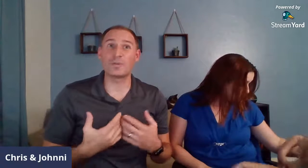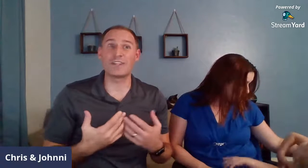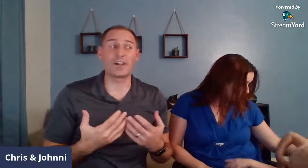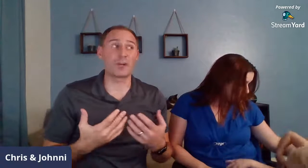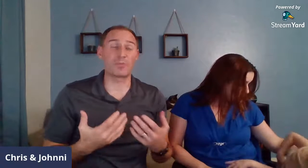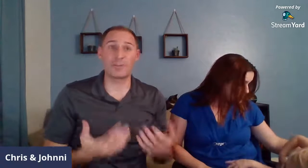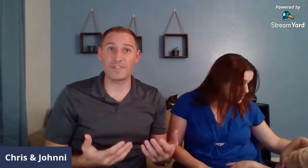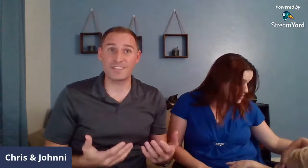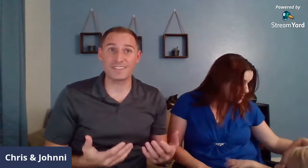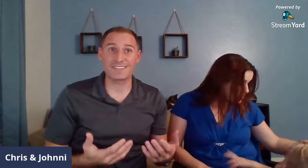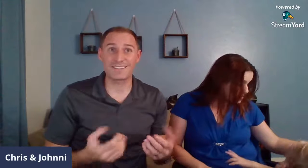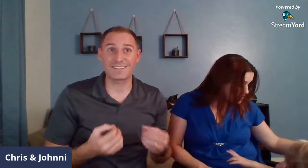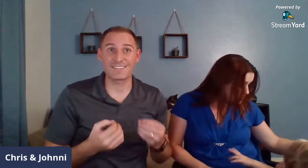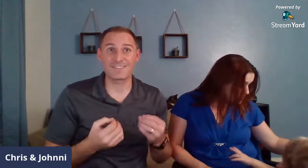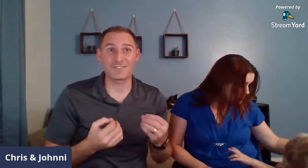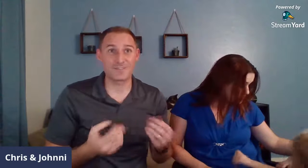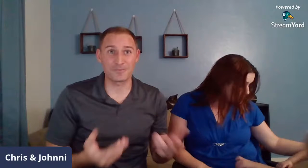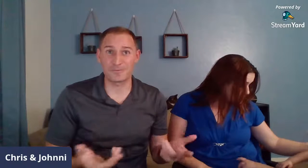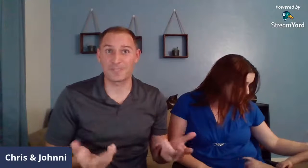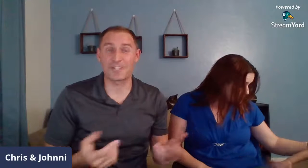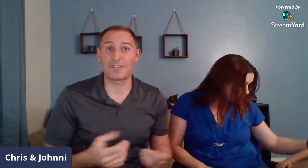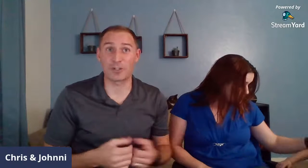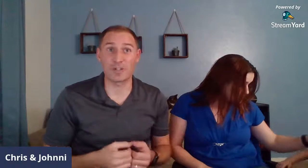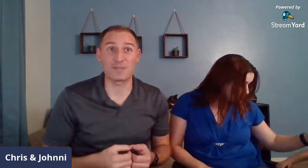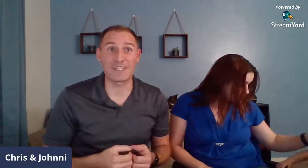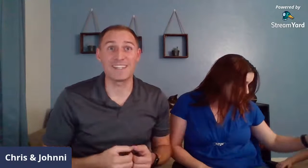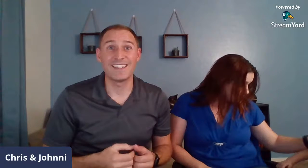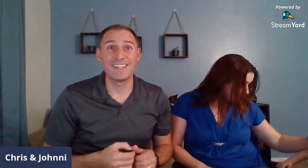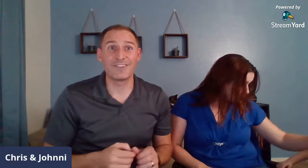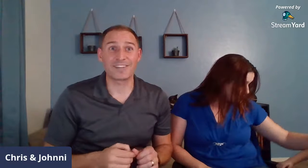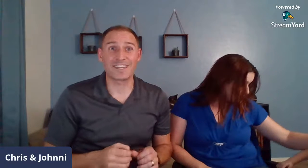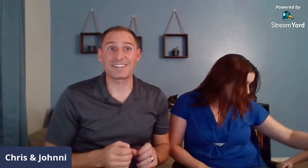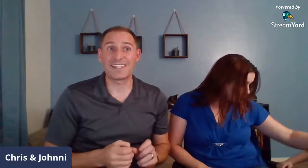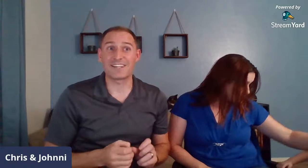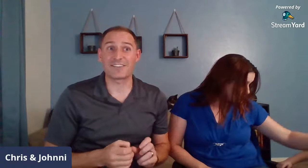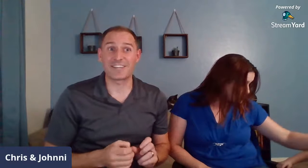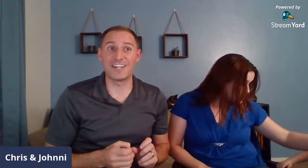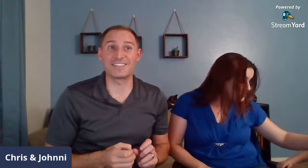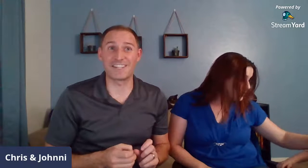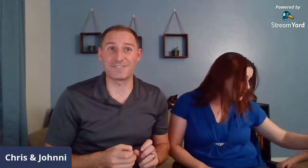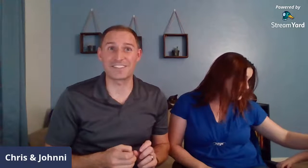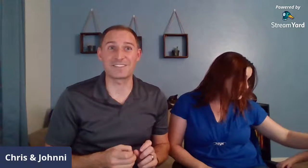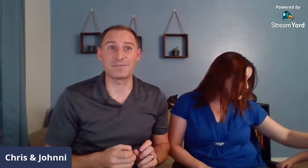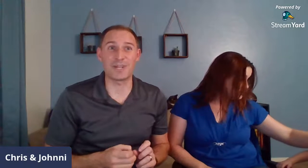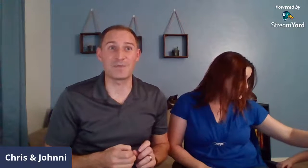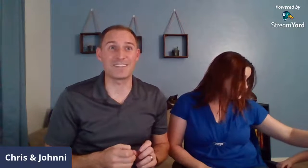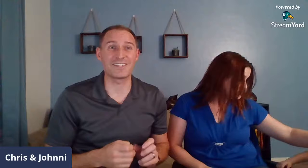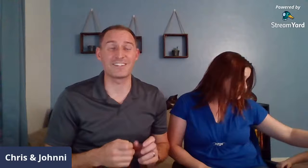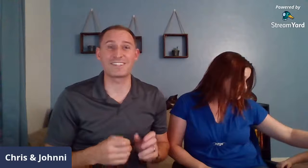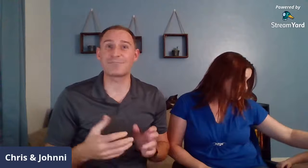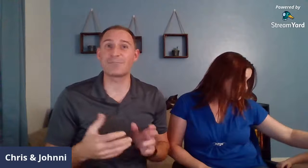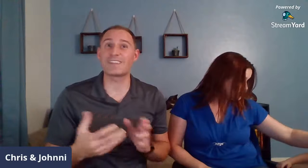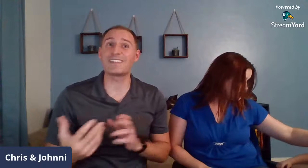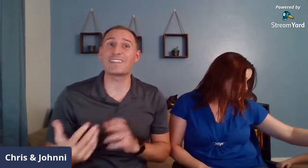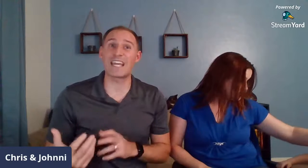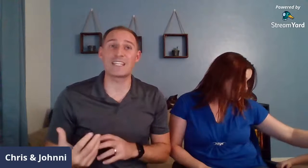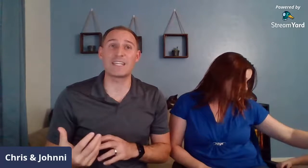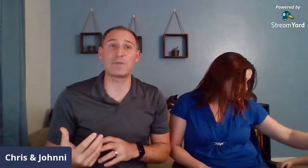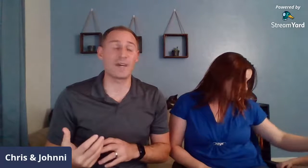we are perfect, we're never going to be. We're kind of setting ourselves up for disappointment. So just one thing to kind of keep in